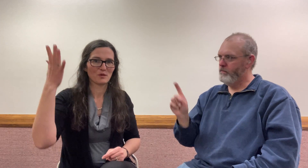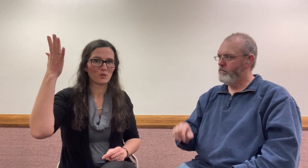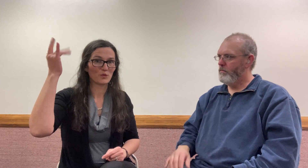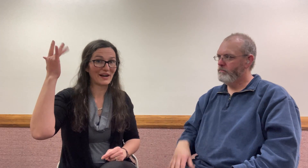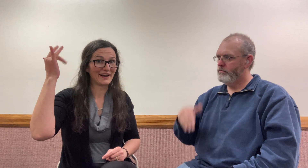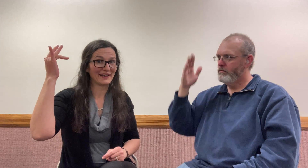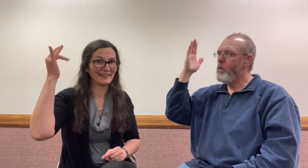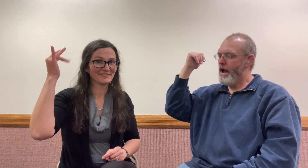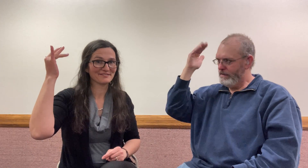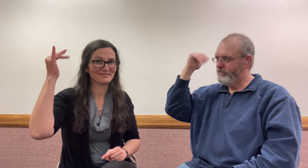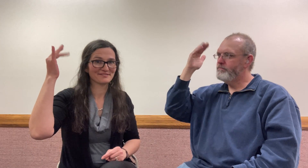why,